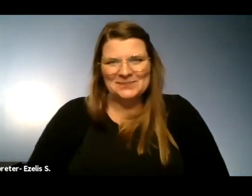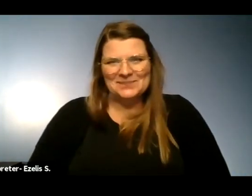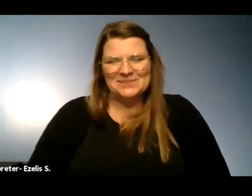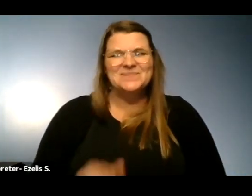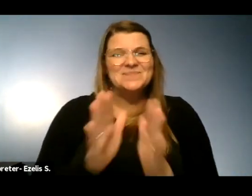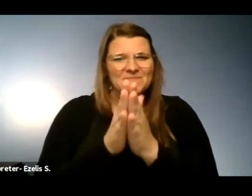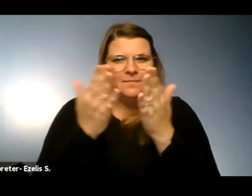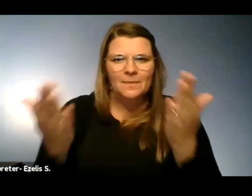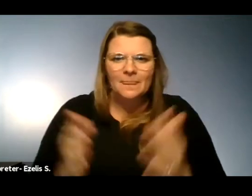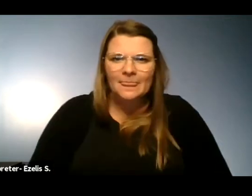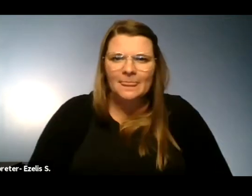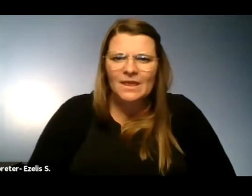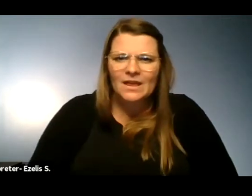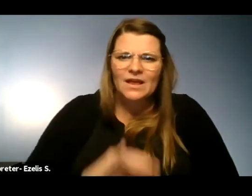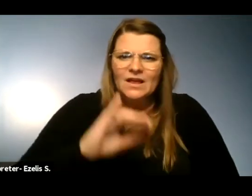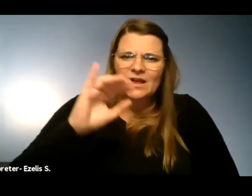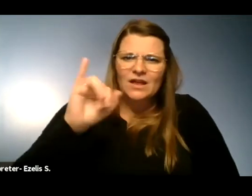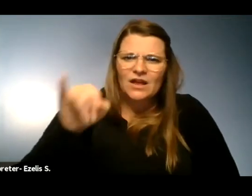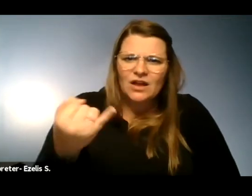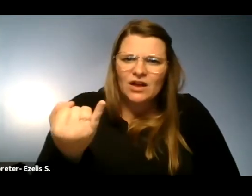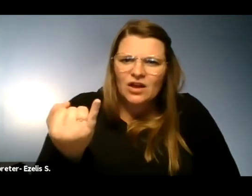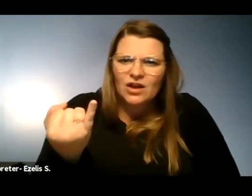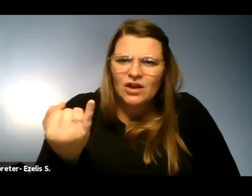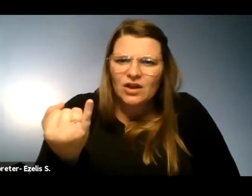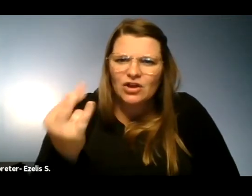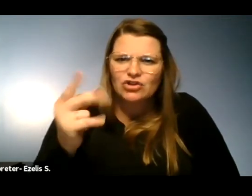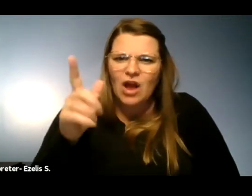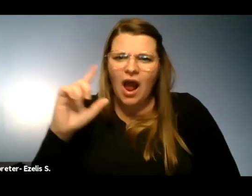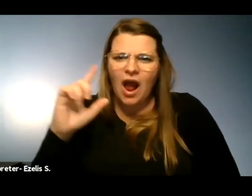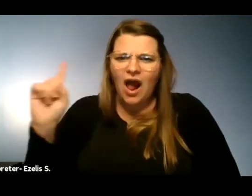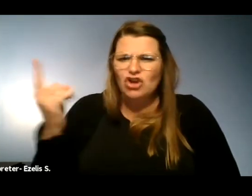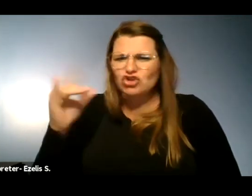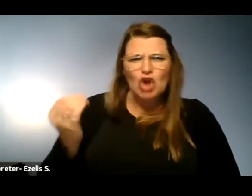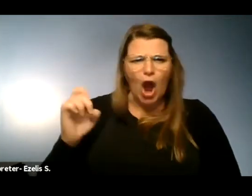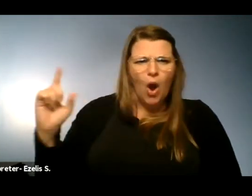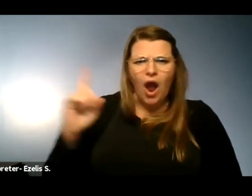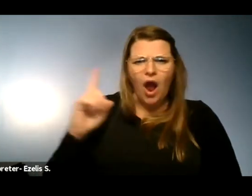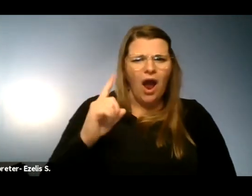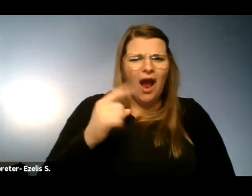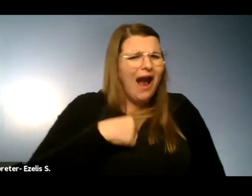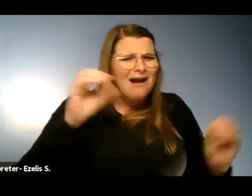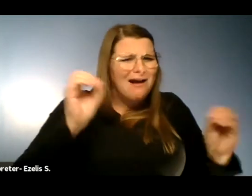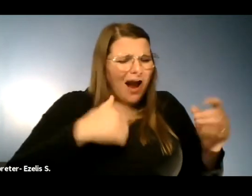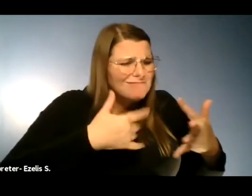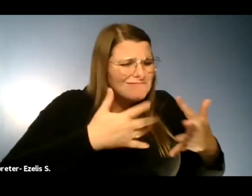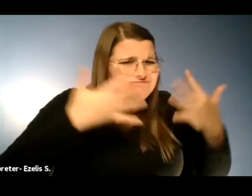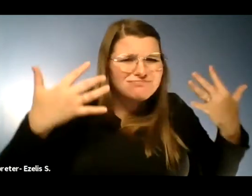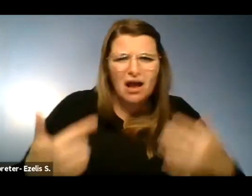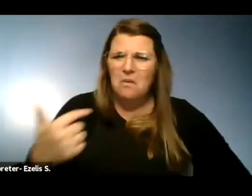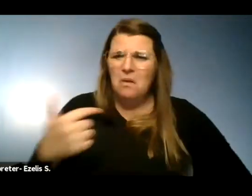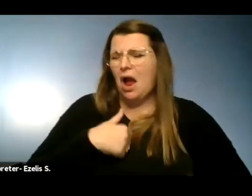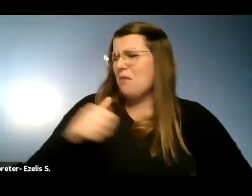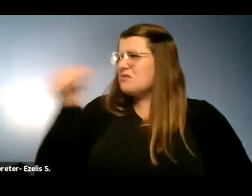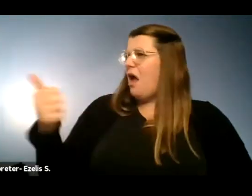Don't sneak up on me. I wasn't sneaking. I'm just being cheerful. Well, I'm not, and